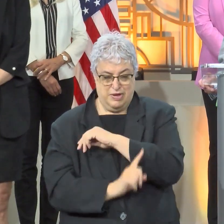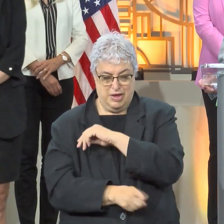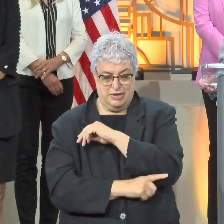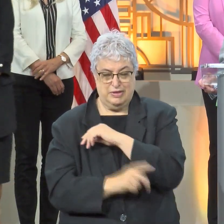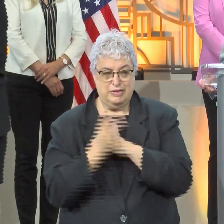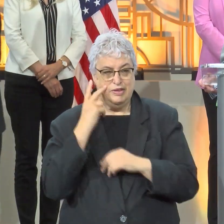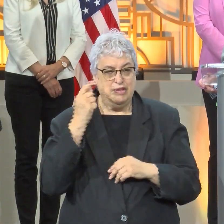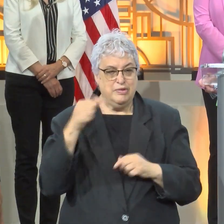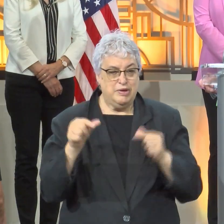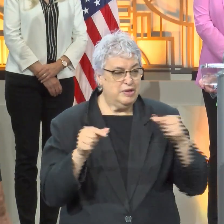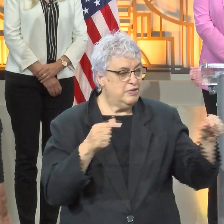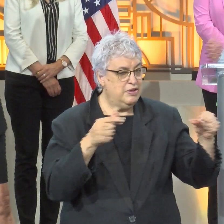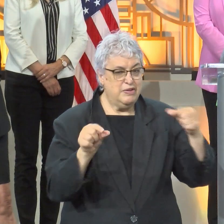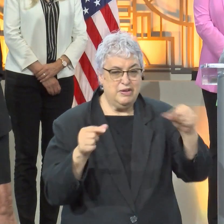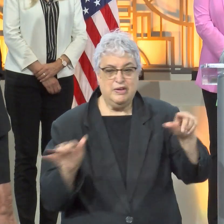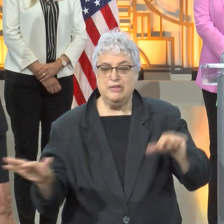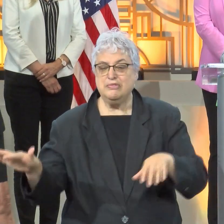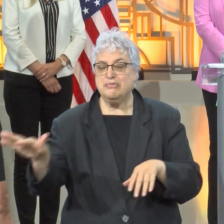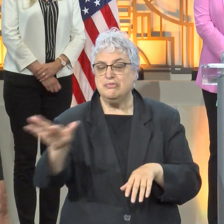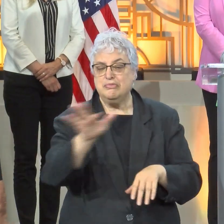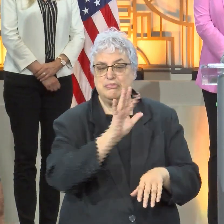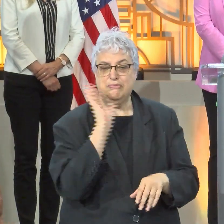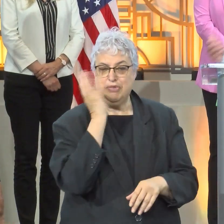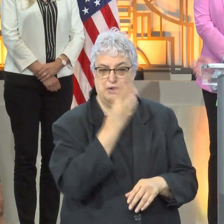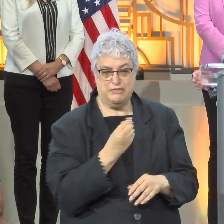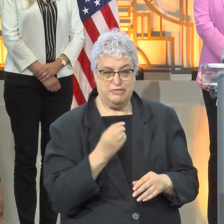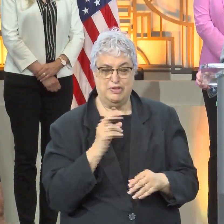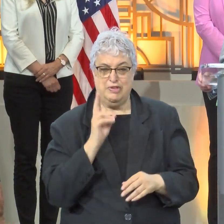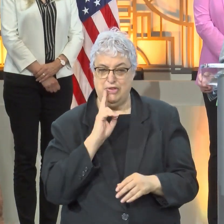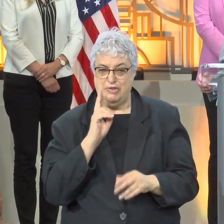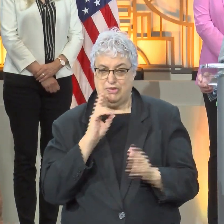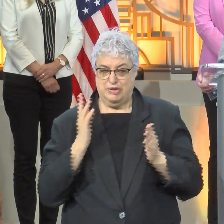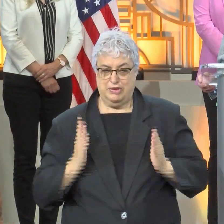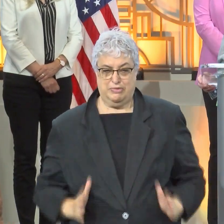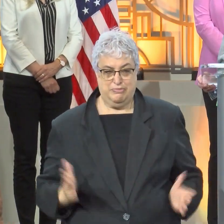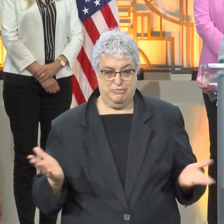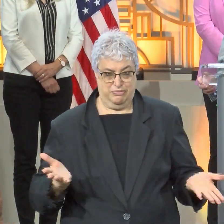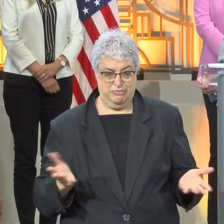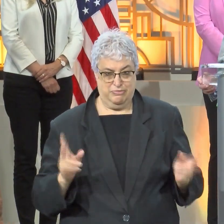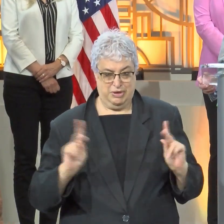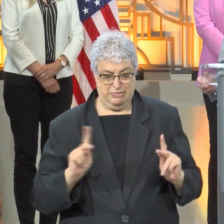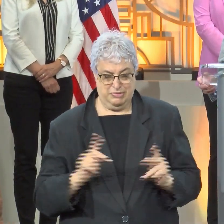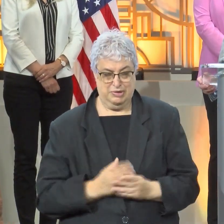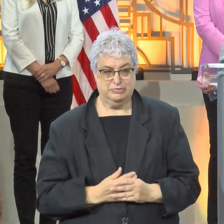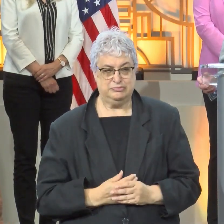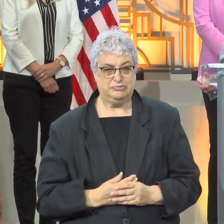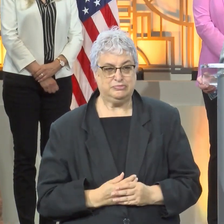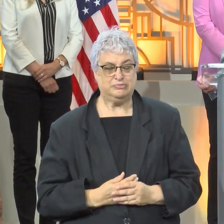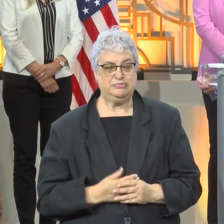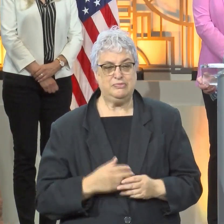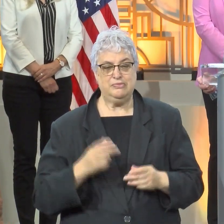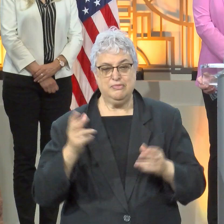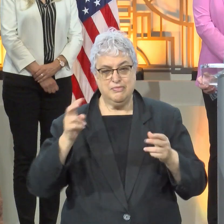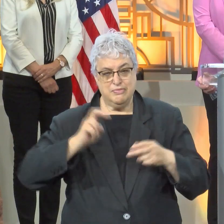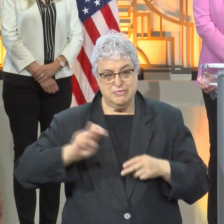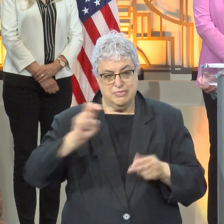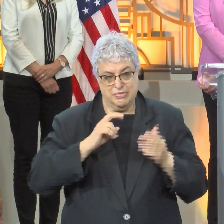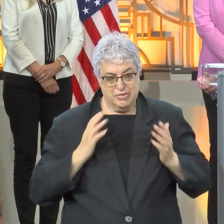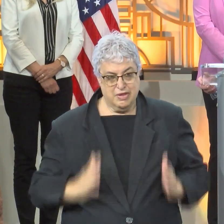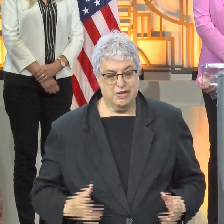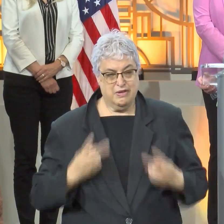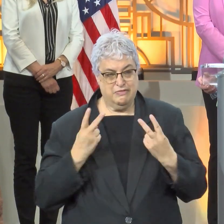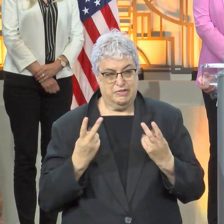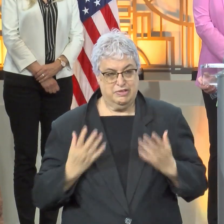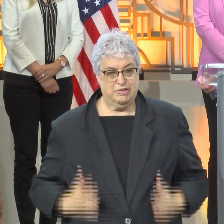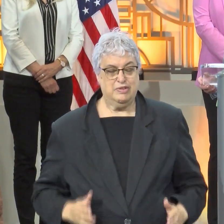our green spaces and all the wonderful things and the wonderful Houstonians that we have here. So it's an important issue for tourism, for our visitors that are here.